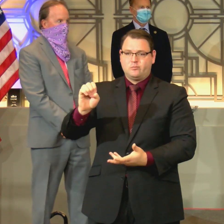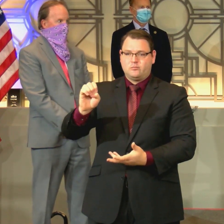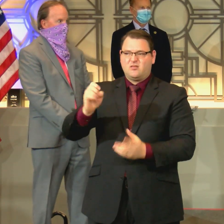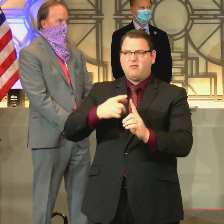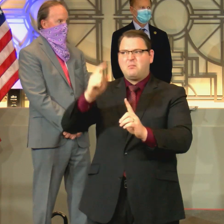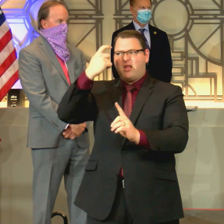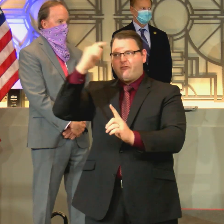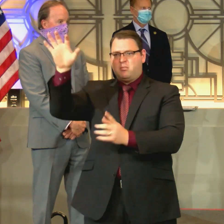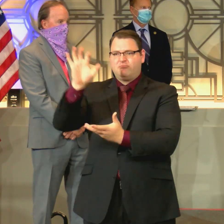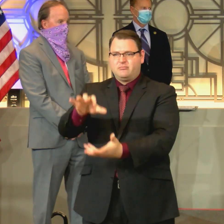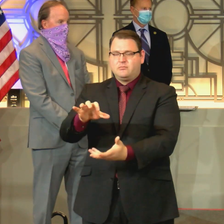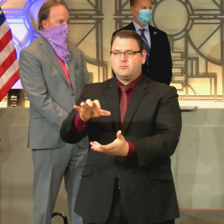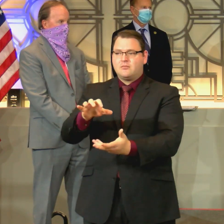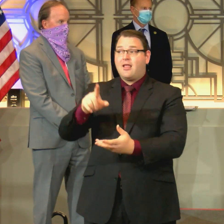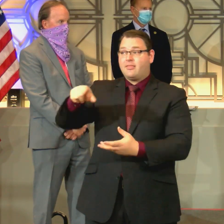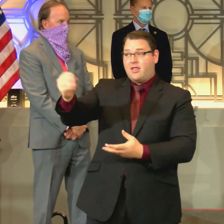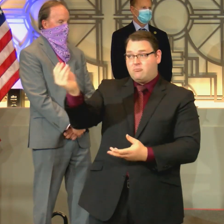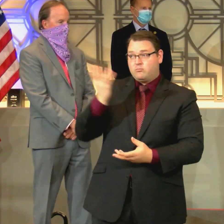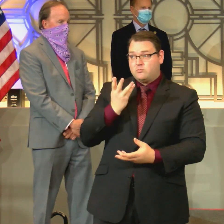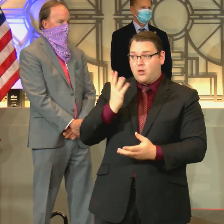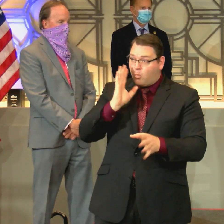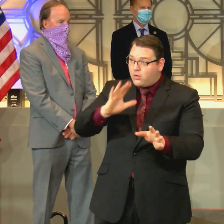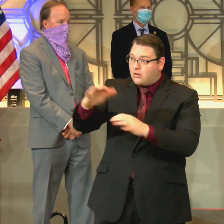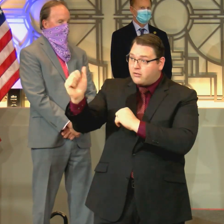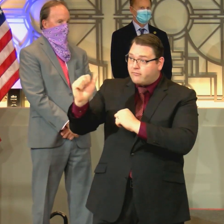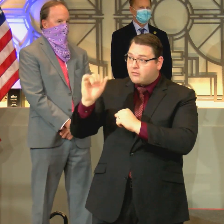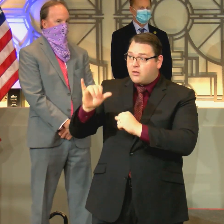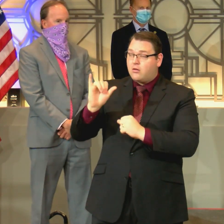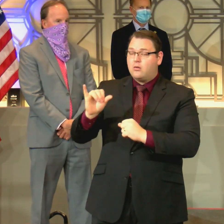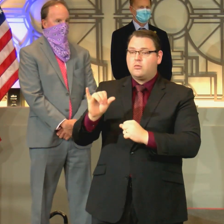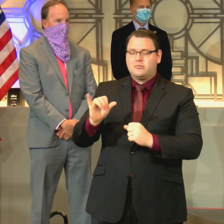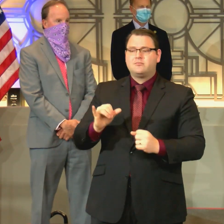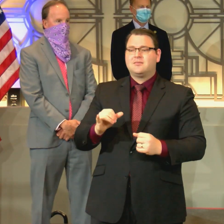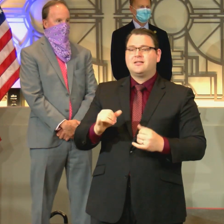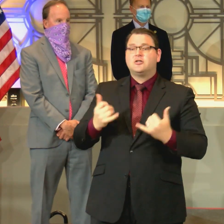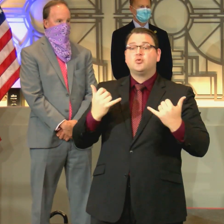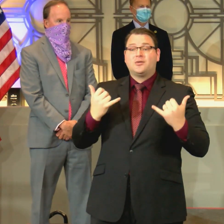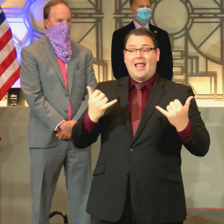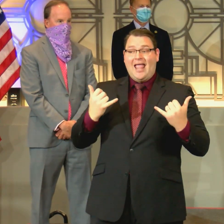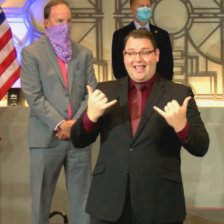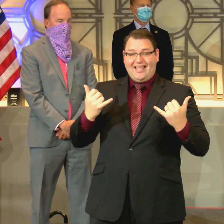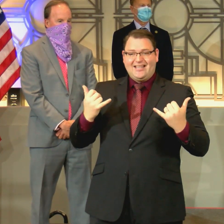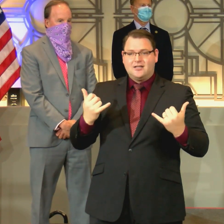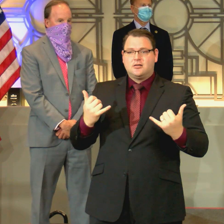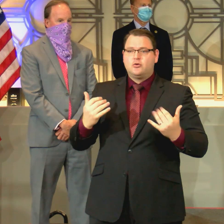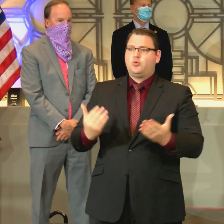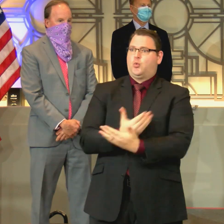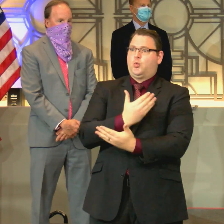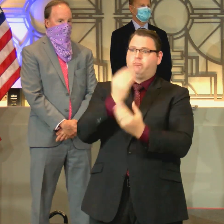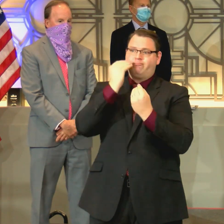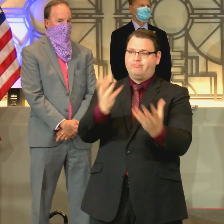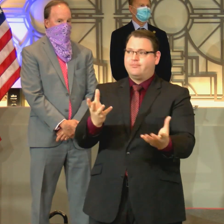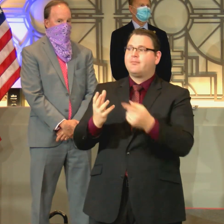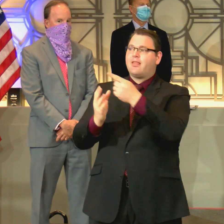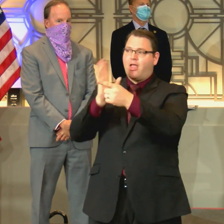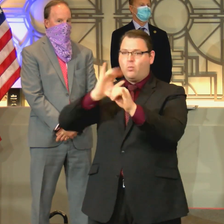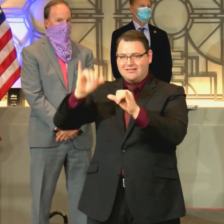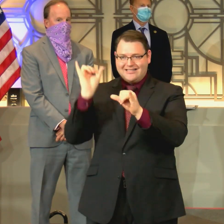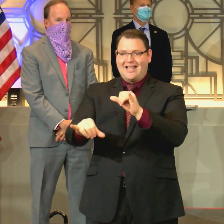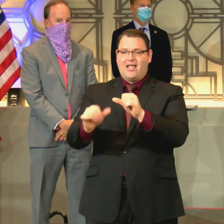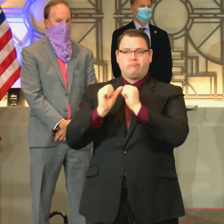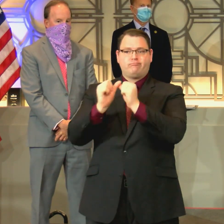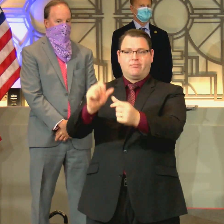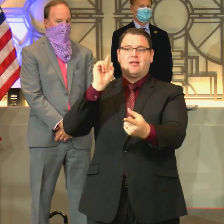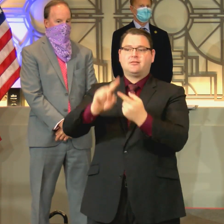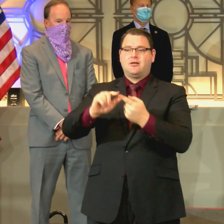that they are not going to pull out, that they will continue to remain in the city of Houston through April the 30th.